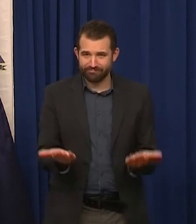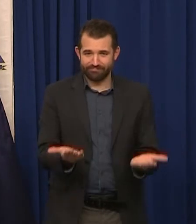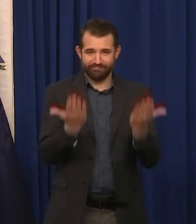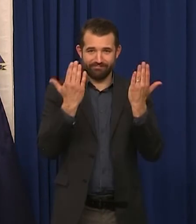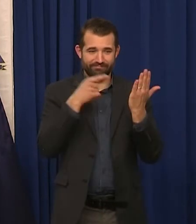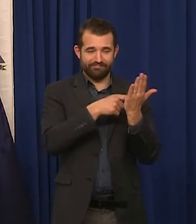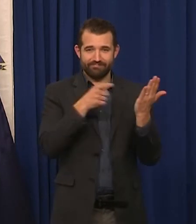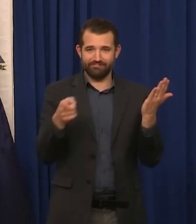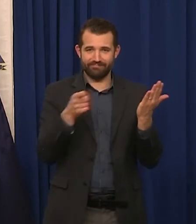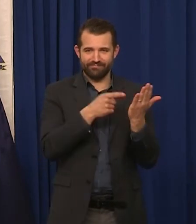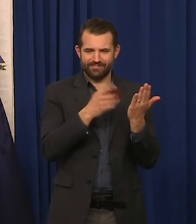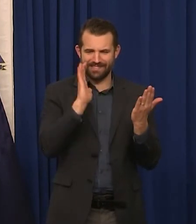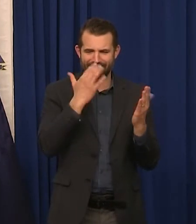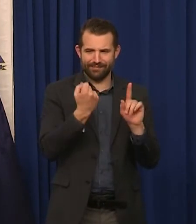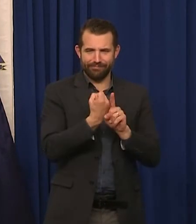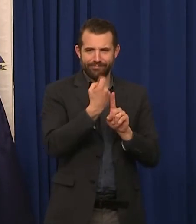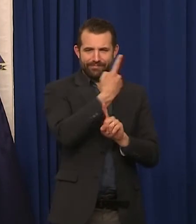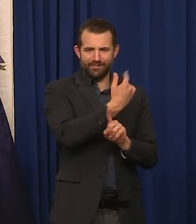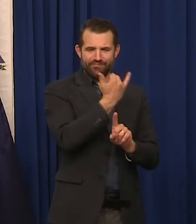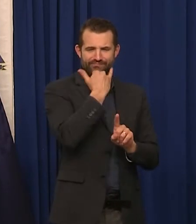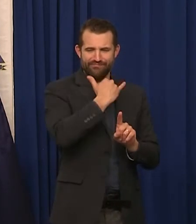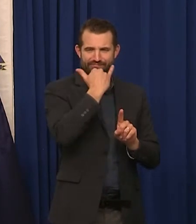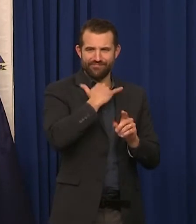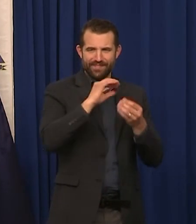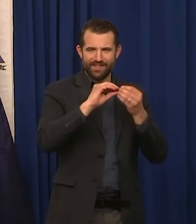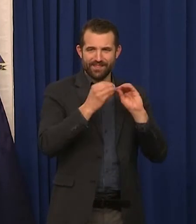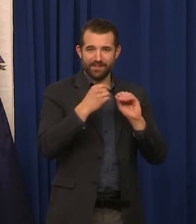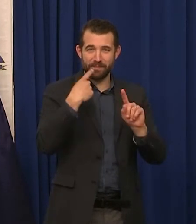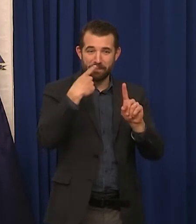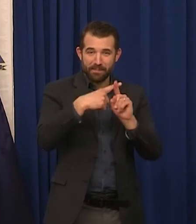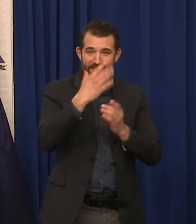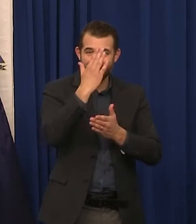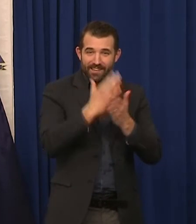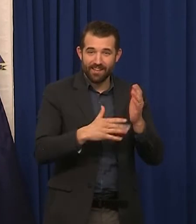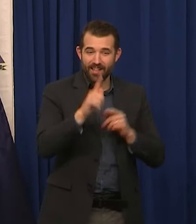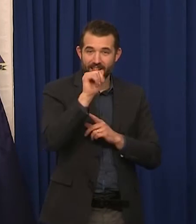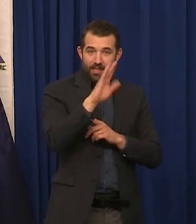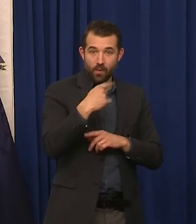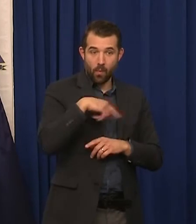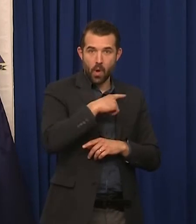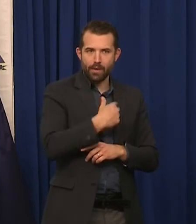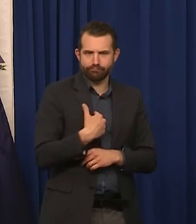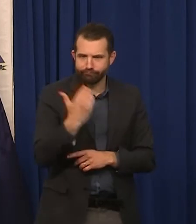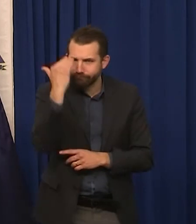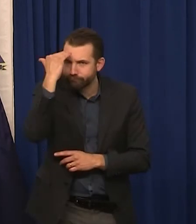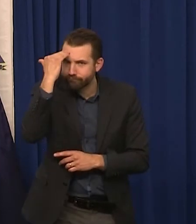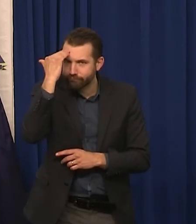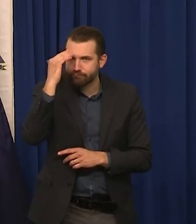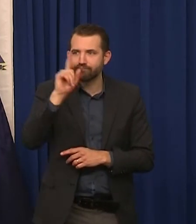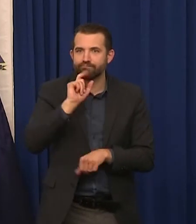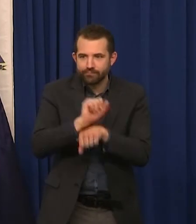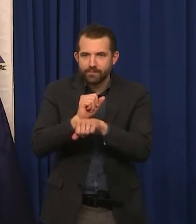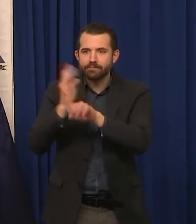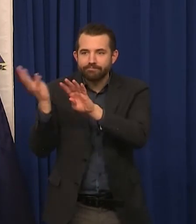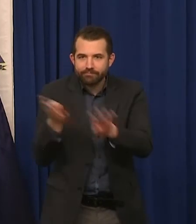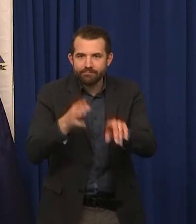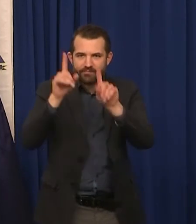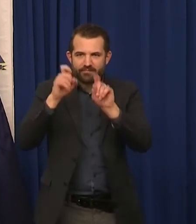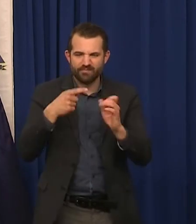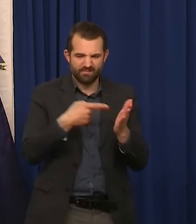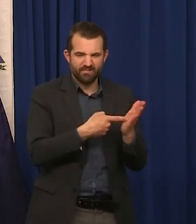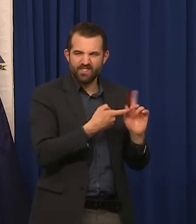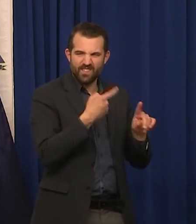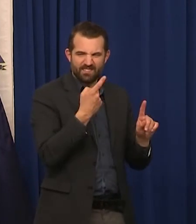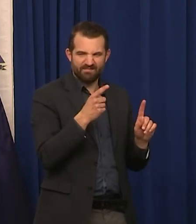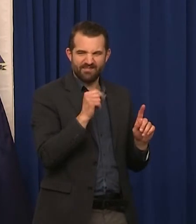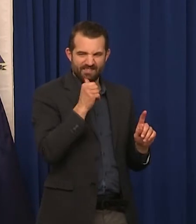noted some omissions of other laboratories in Maine that we know to operate that weren't included on that list. So I'm not sure what to